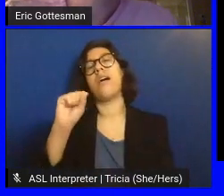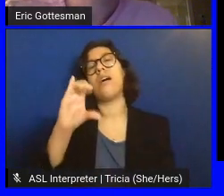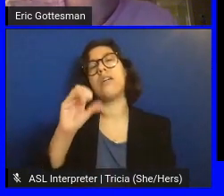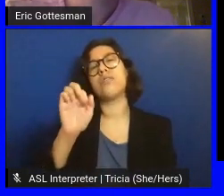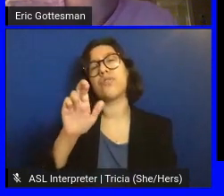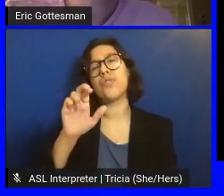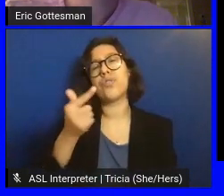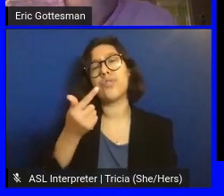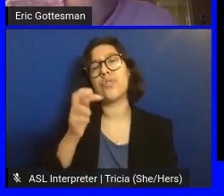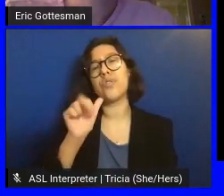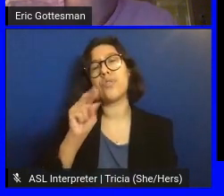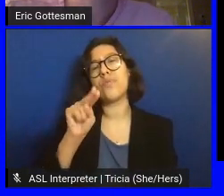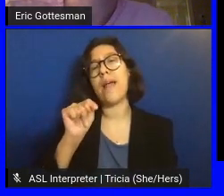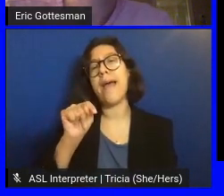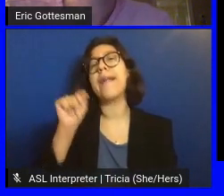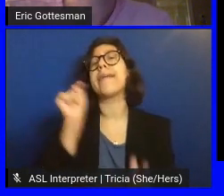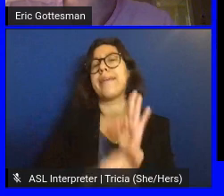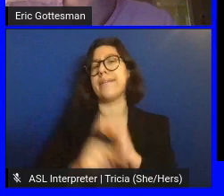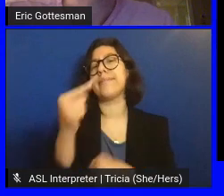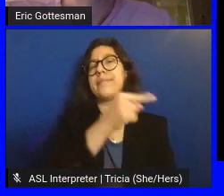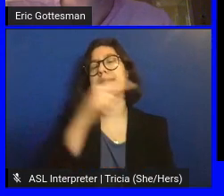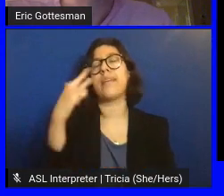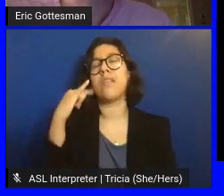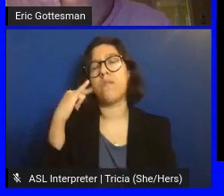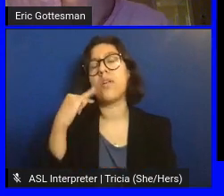in California. And